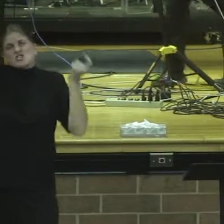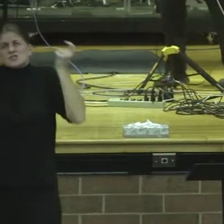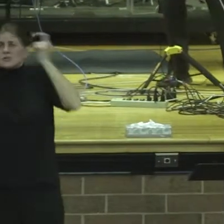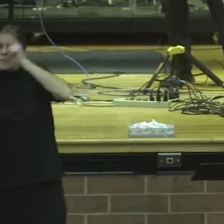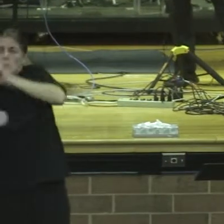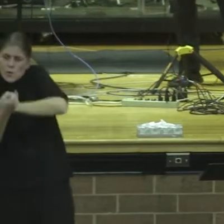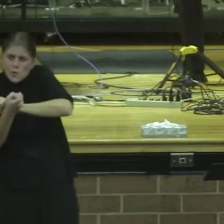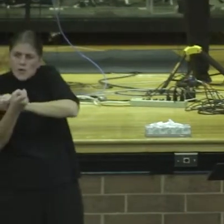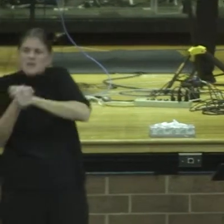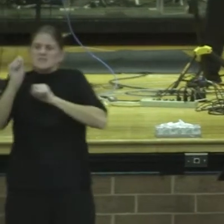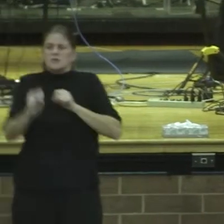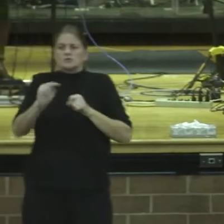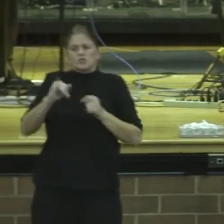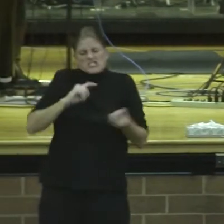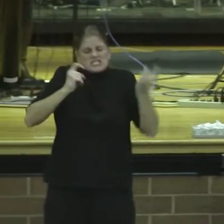here.